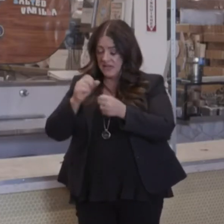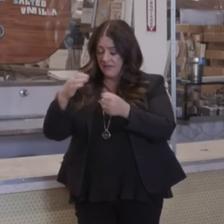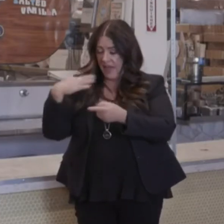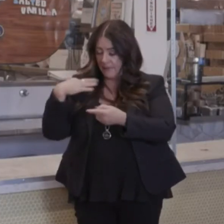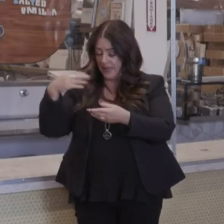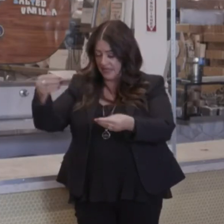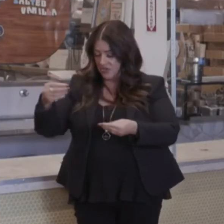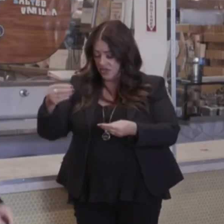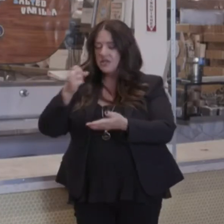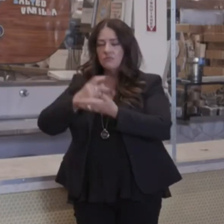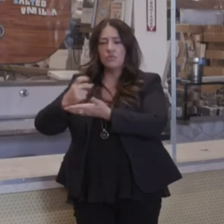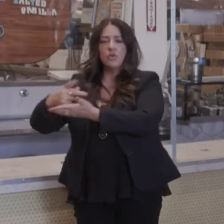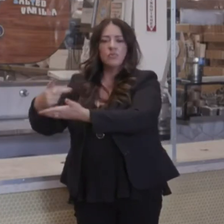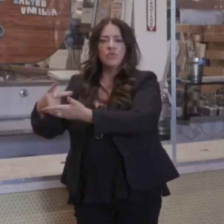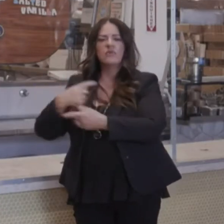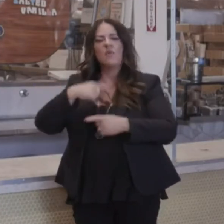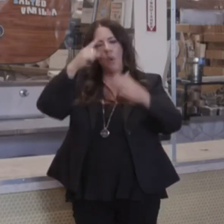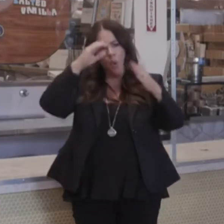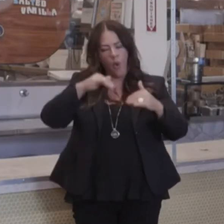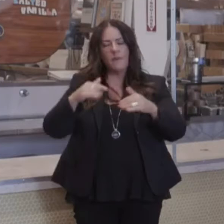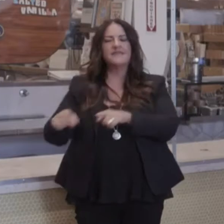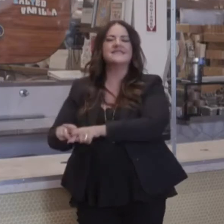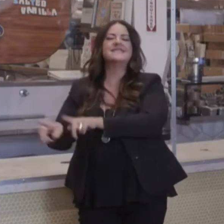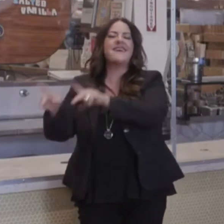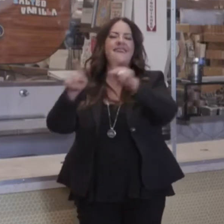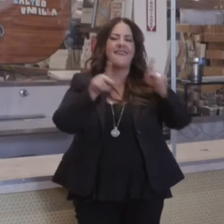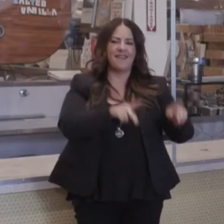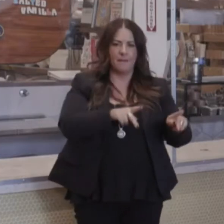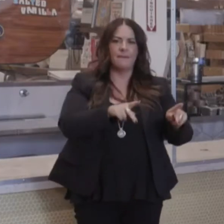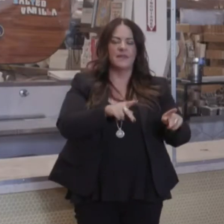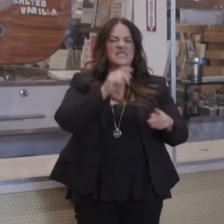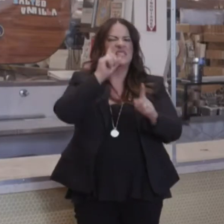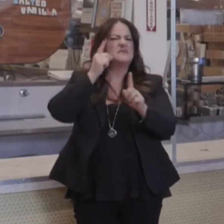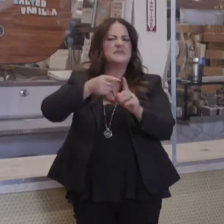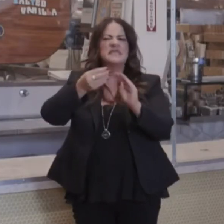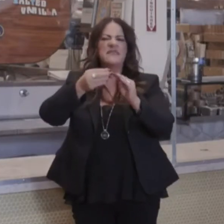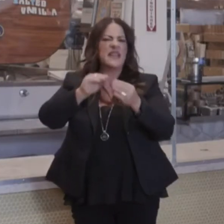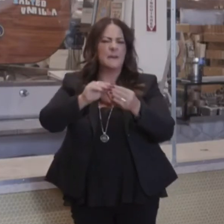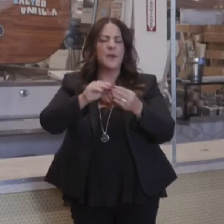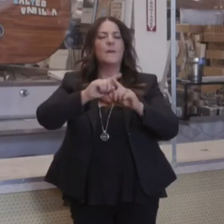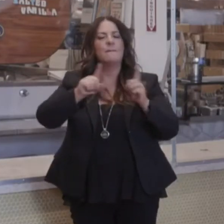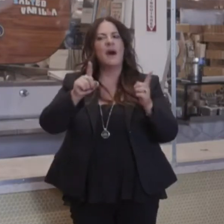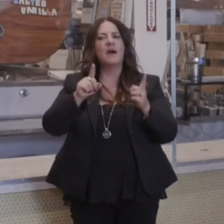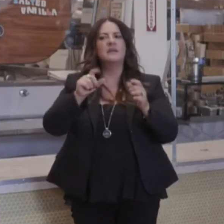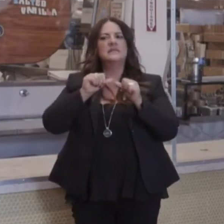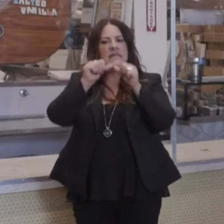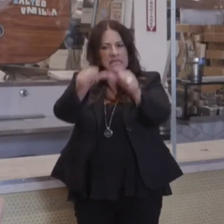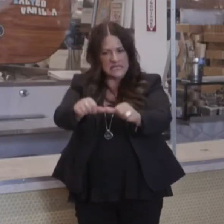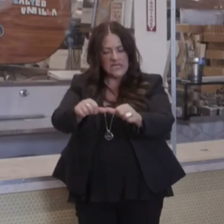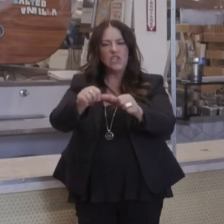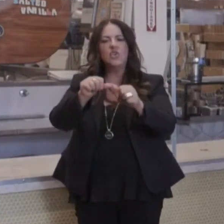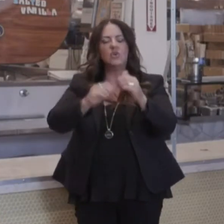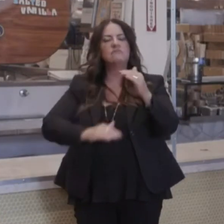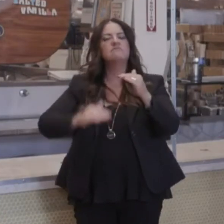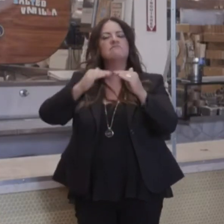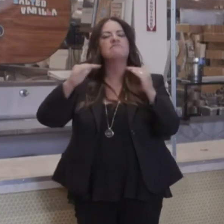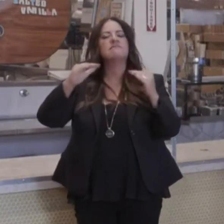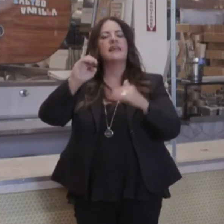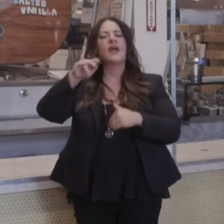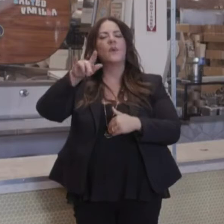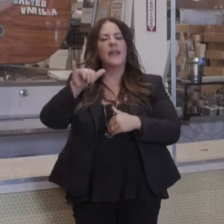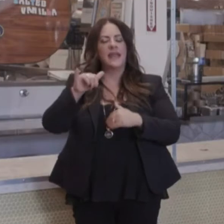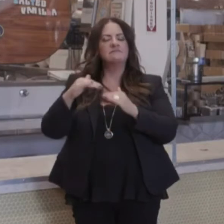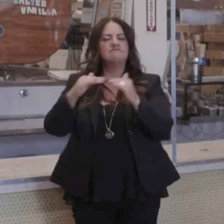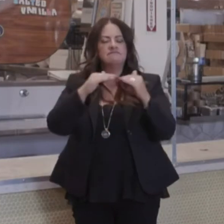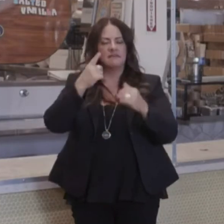So absolutely, we're hoping in that spirit. It's not a numeric number, but in that spirit to continue to advance that.